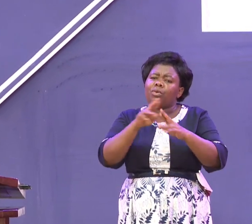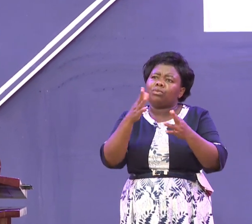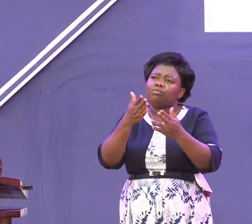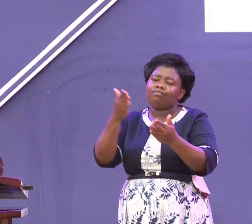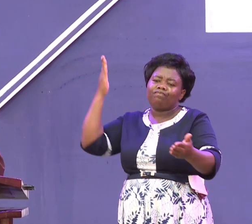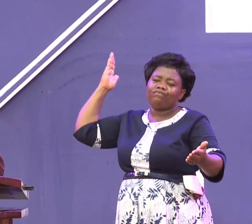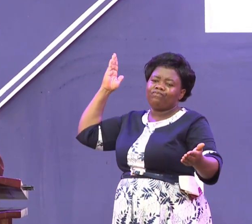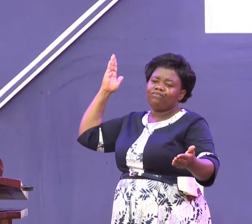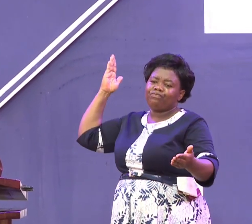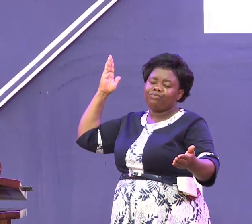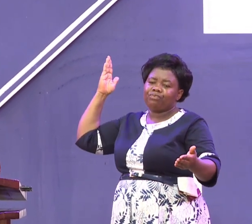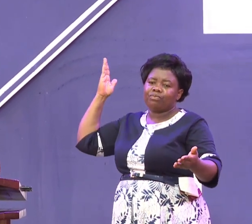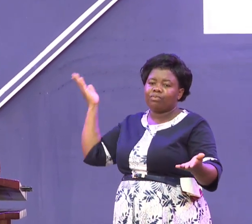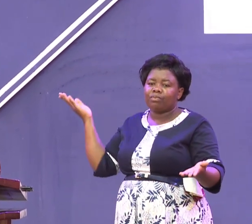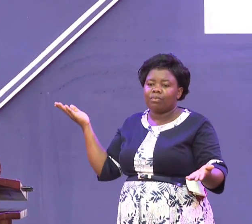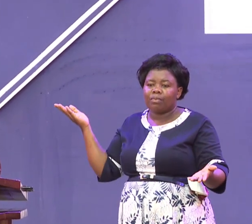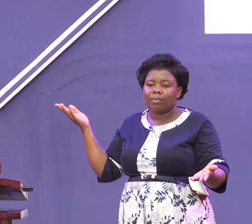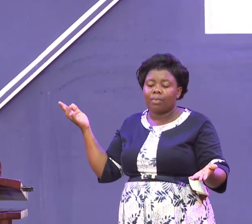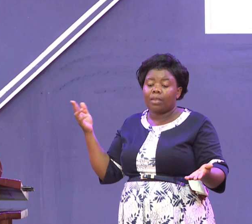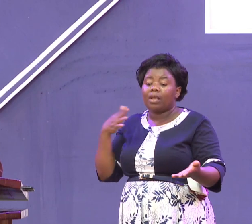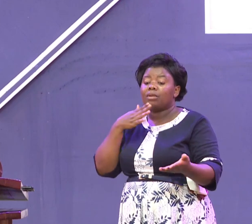As he was about to cut the boy,